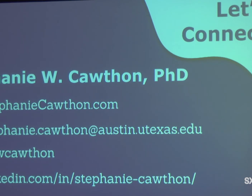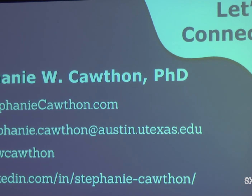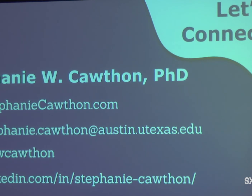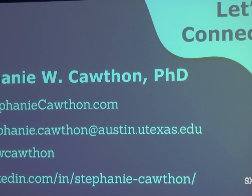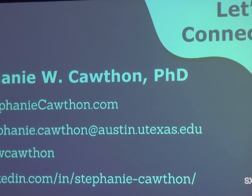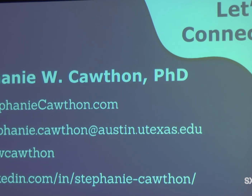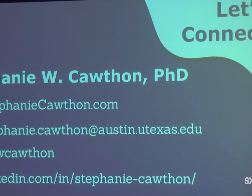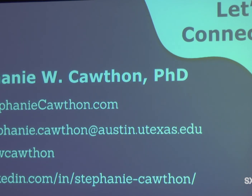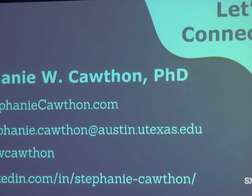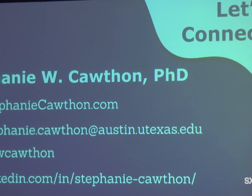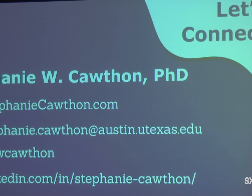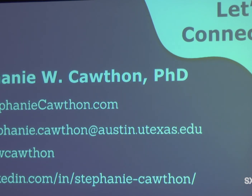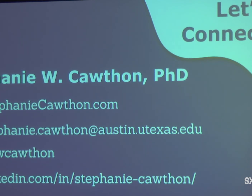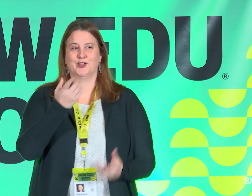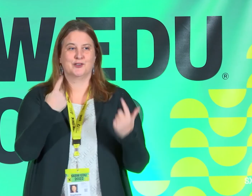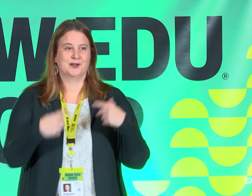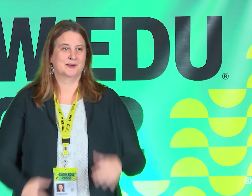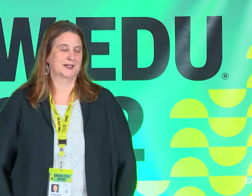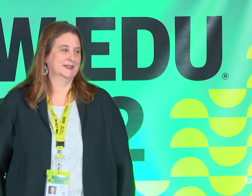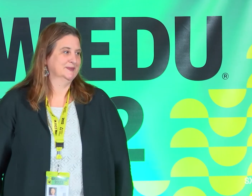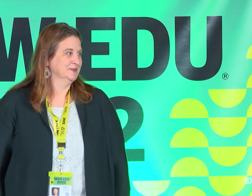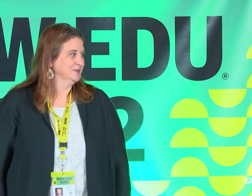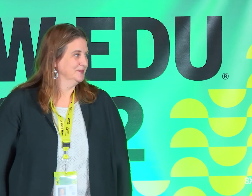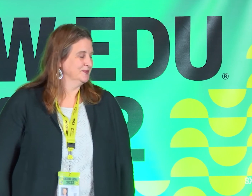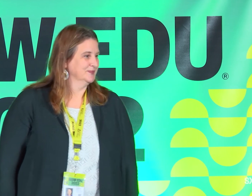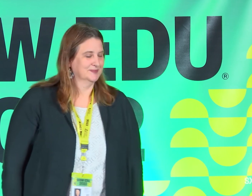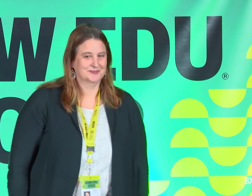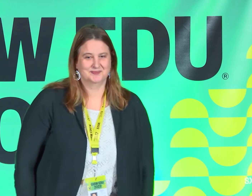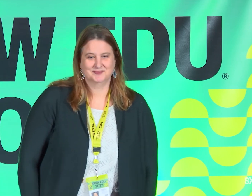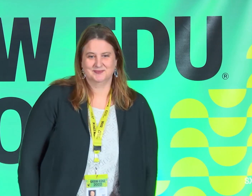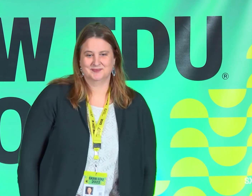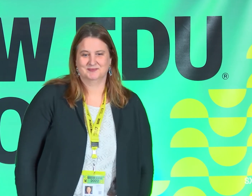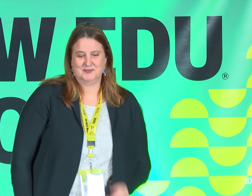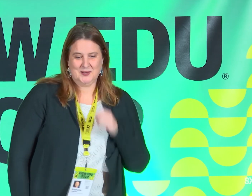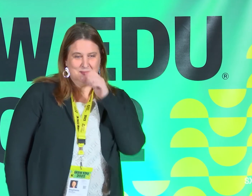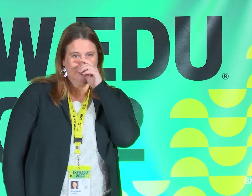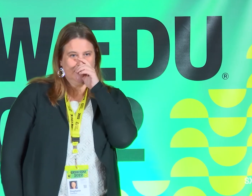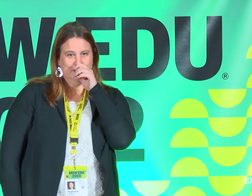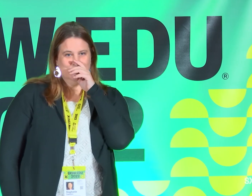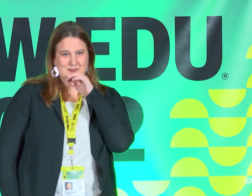each of you and connect with you. Thank you so much. Thank you for coming today. I appreciate that.